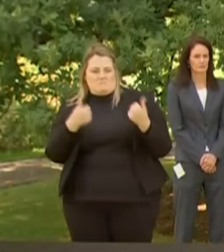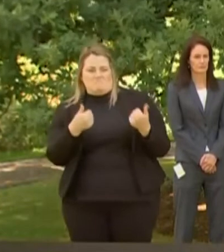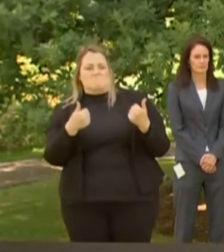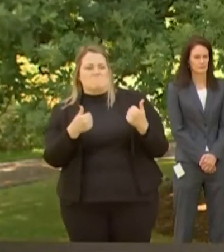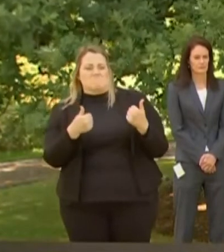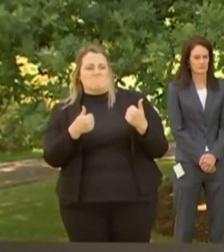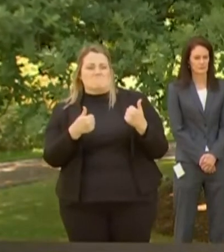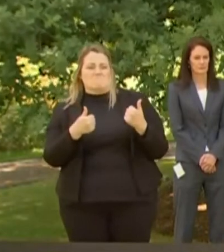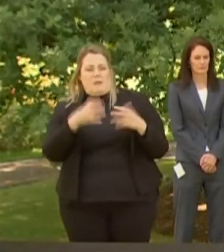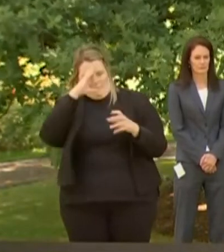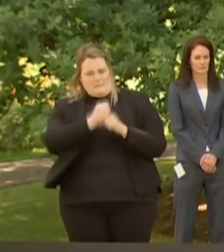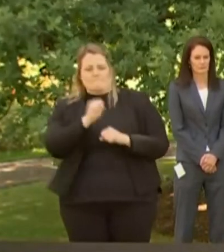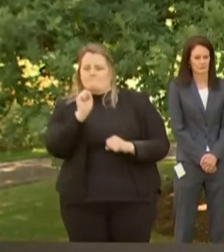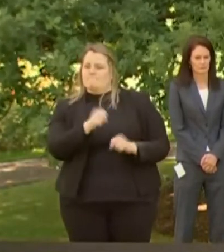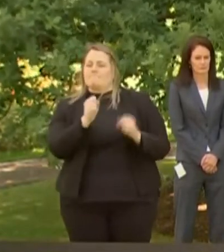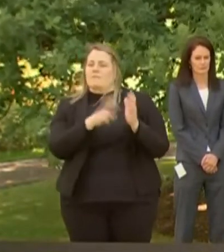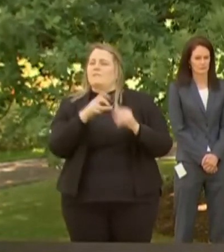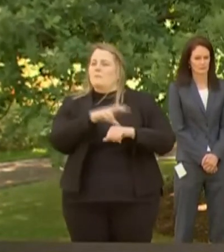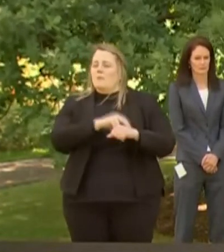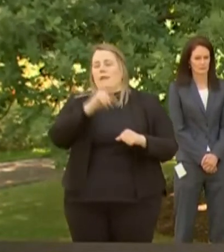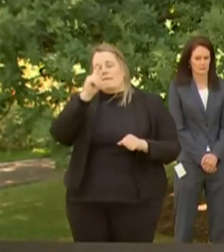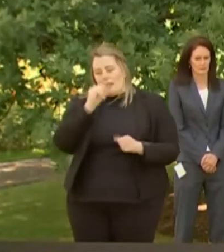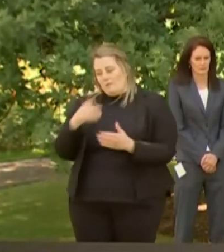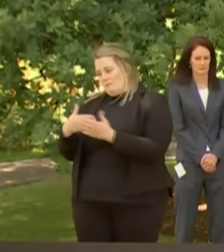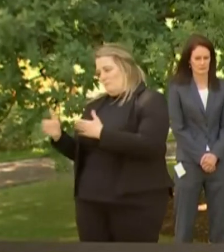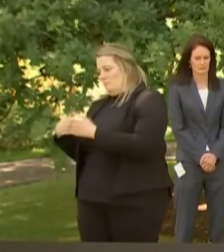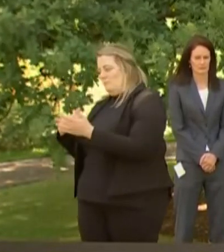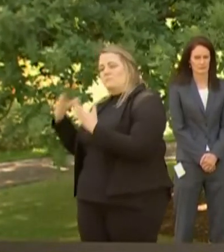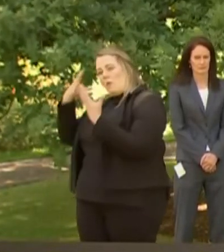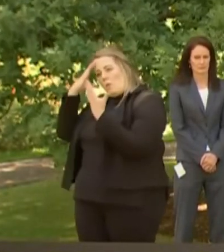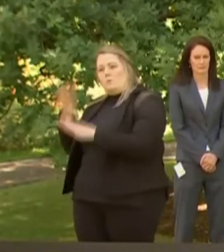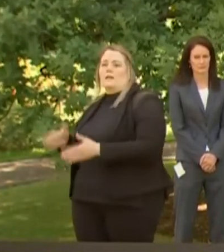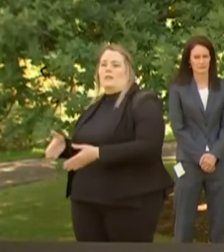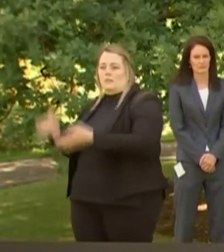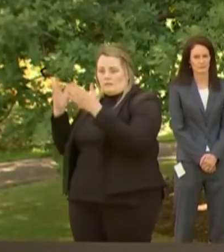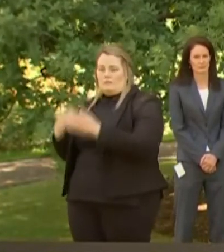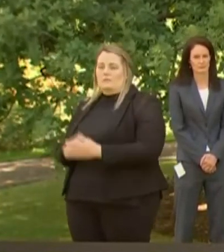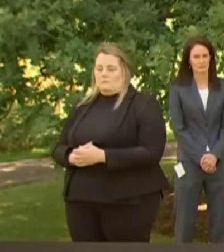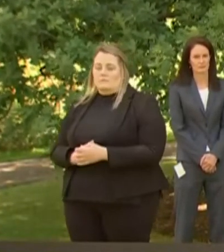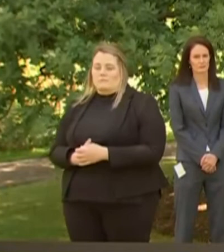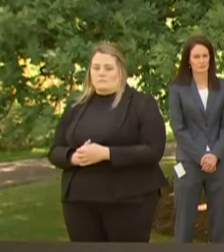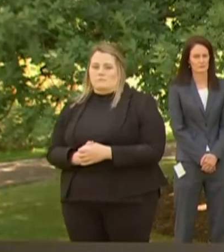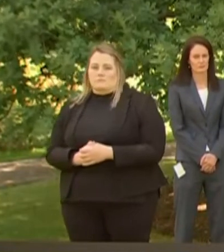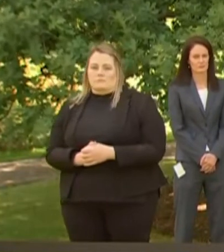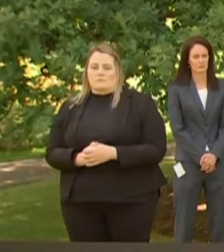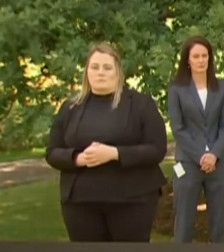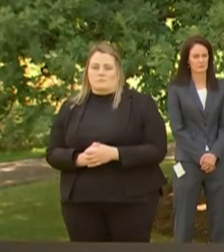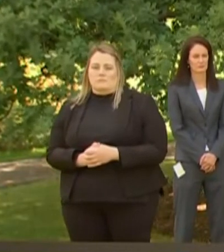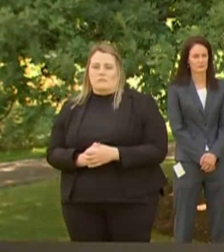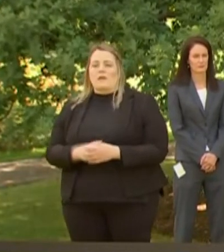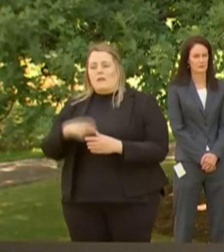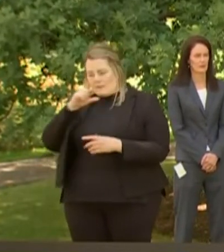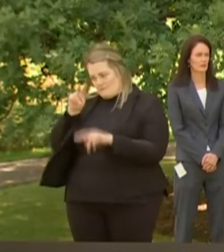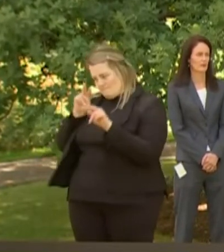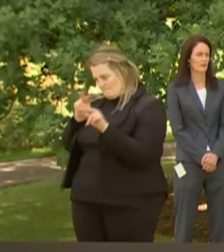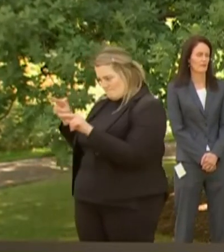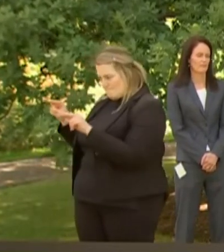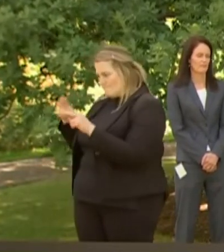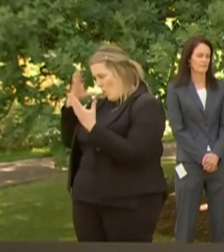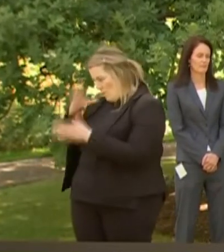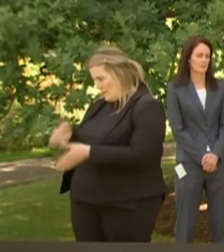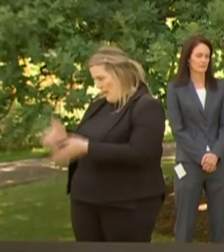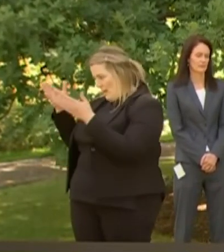operation than playing that exclusive role in terms of securing and maintaining order and structure